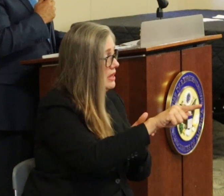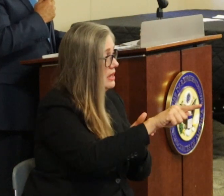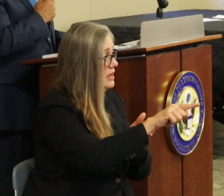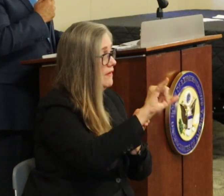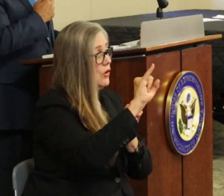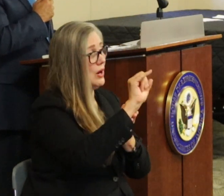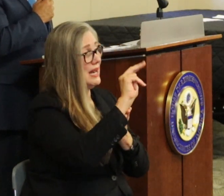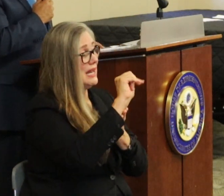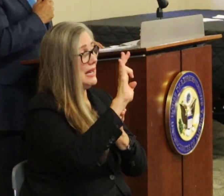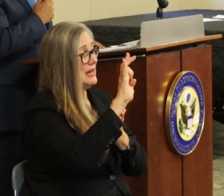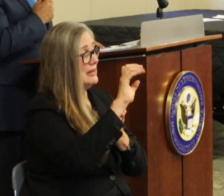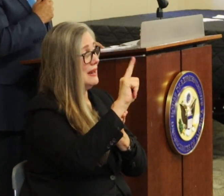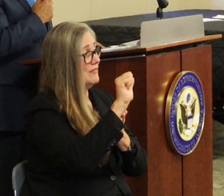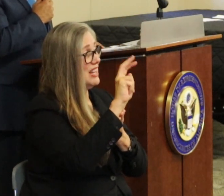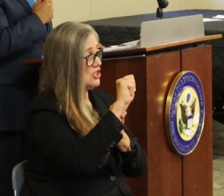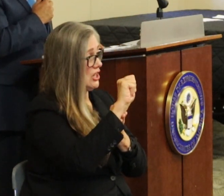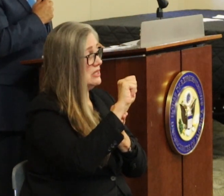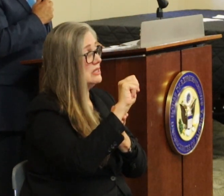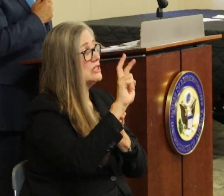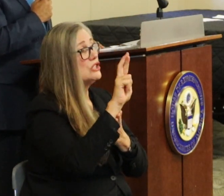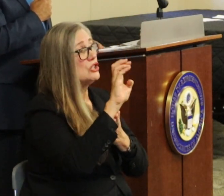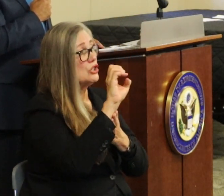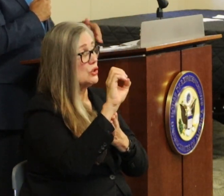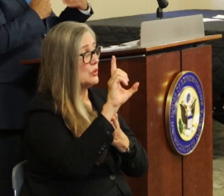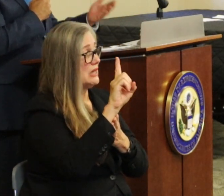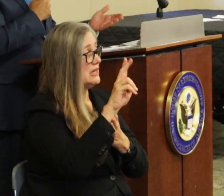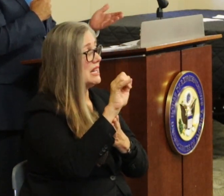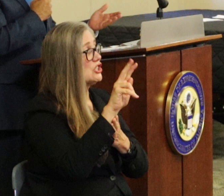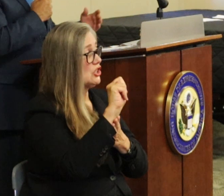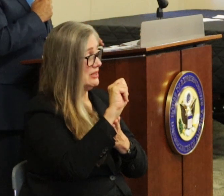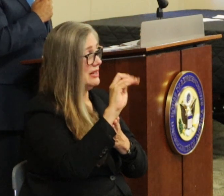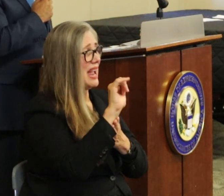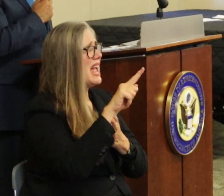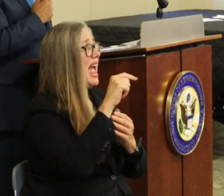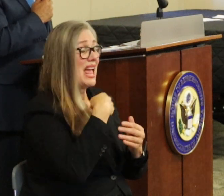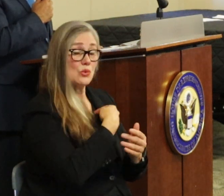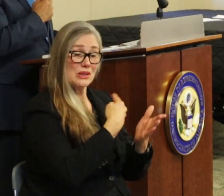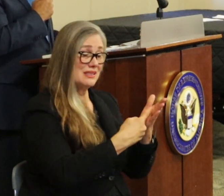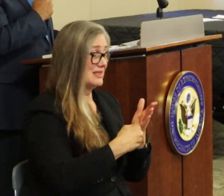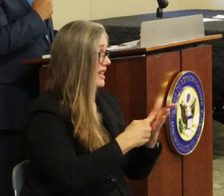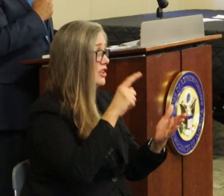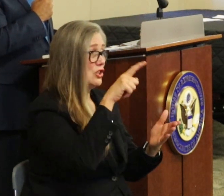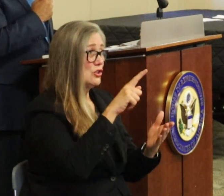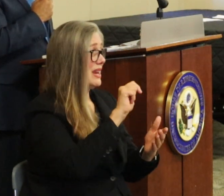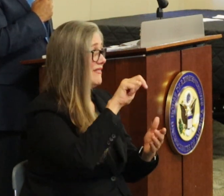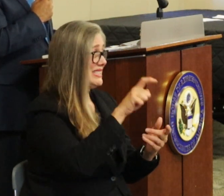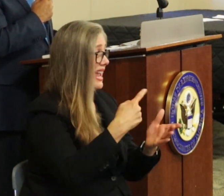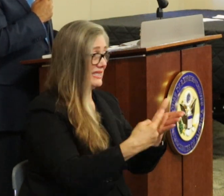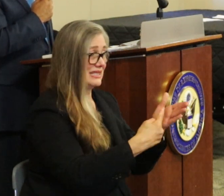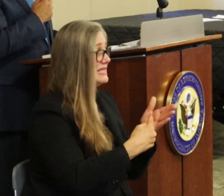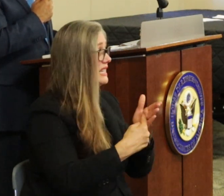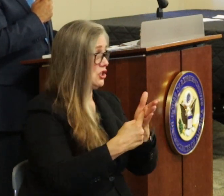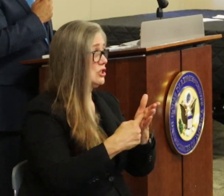discussion on tax reforms that need to take place so that everybody is paying their fair share. And those discussions are